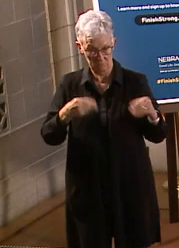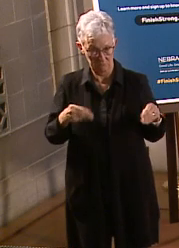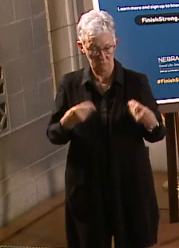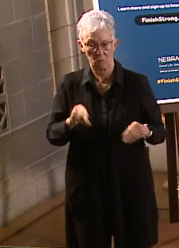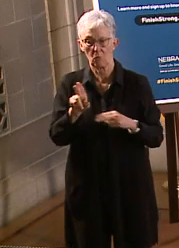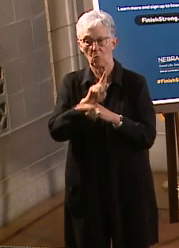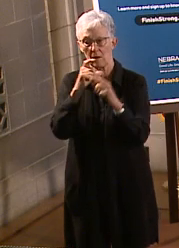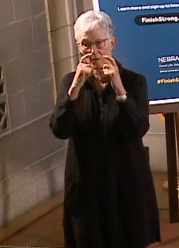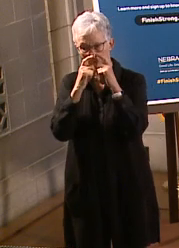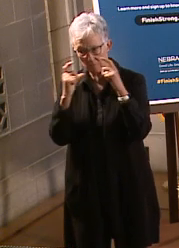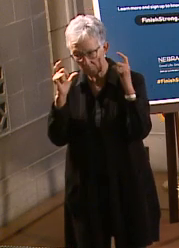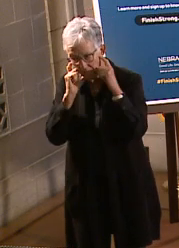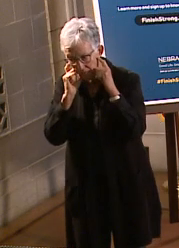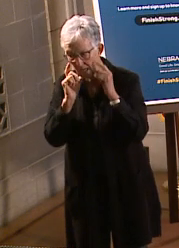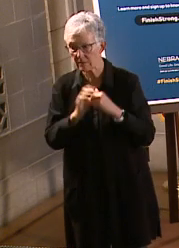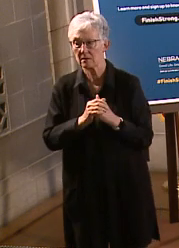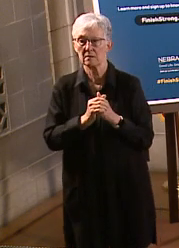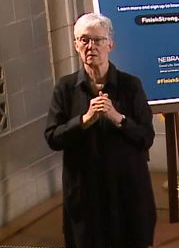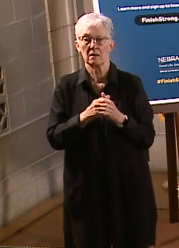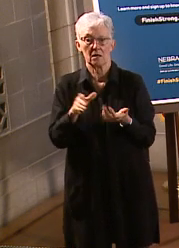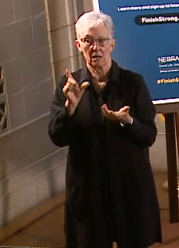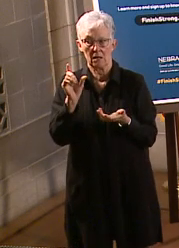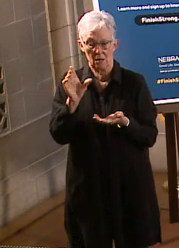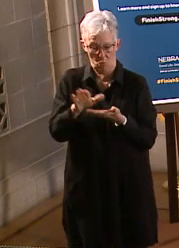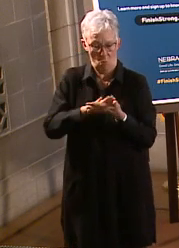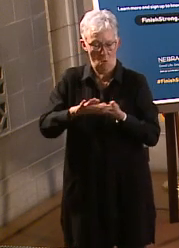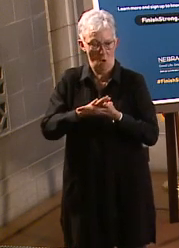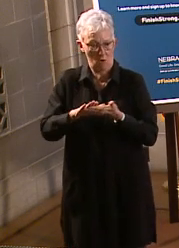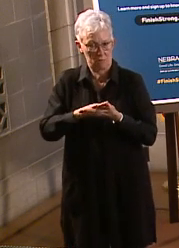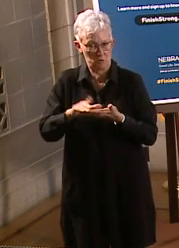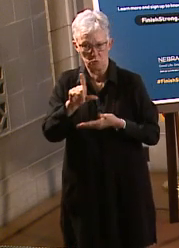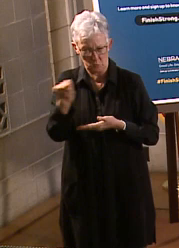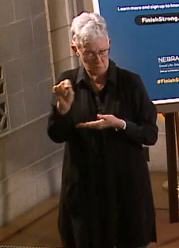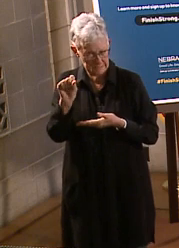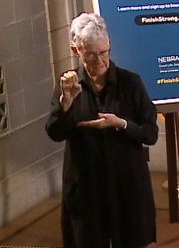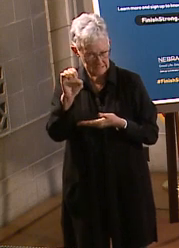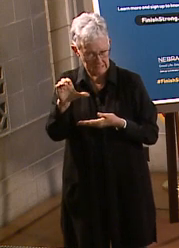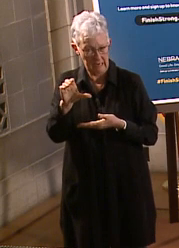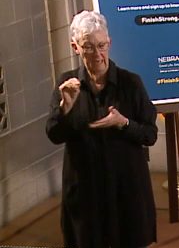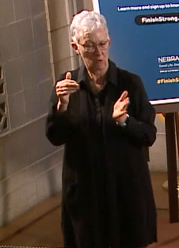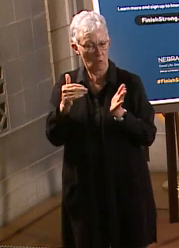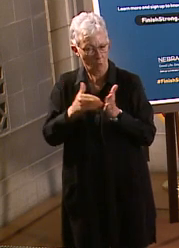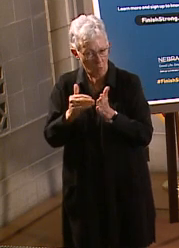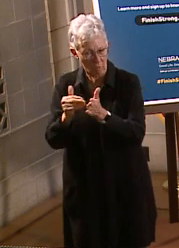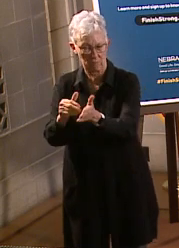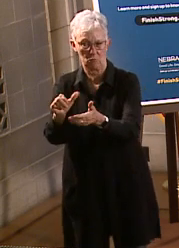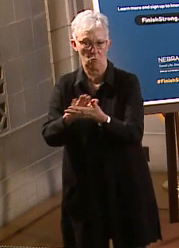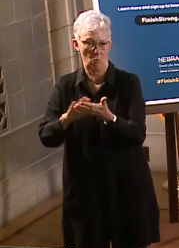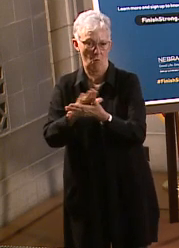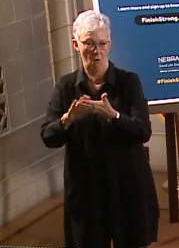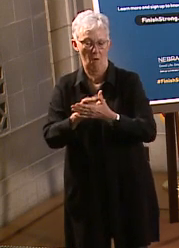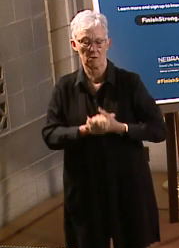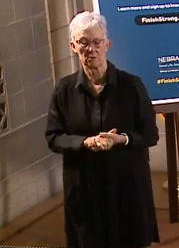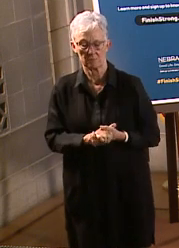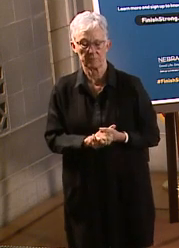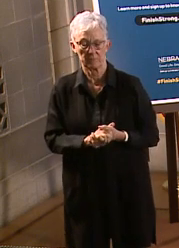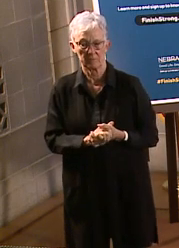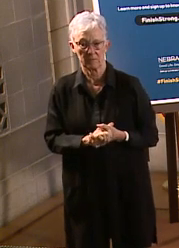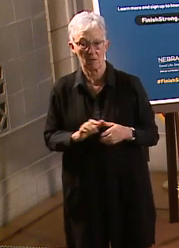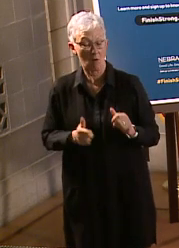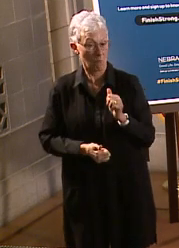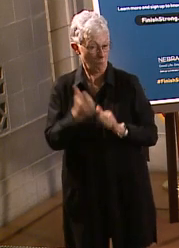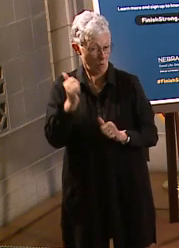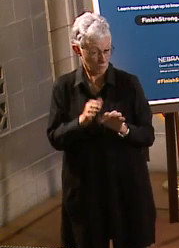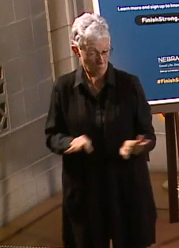hands often for 20 seconds at a time. And one of the really important rules is if you've got that fever, that